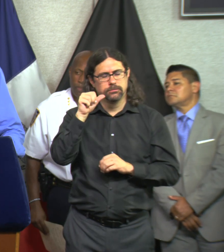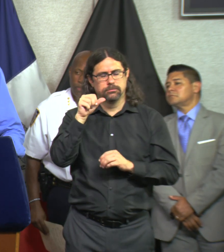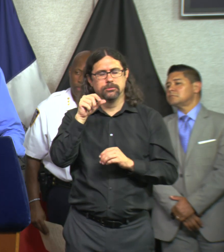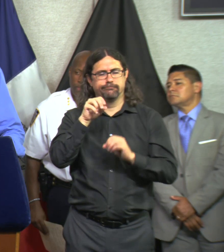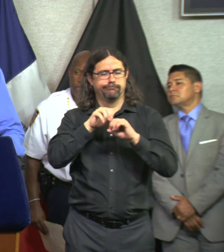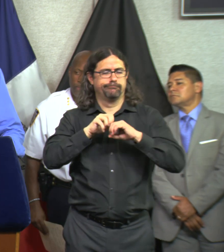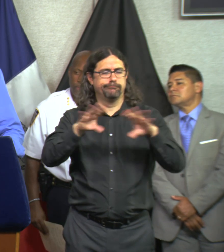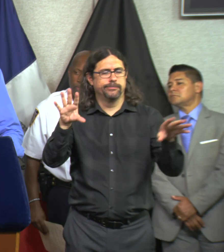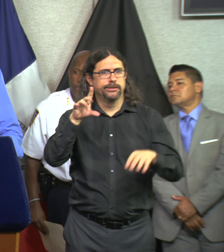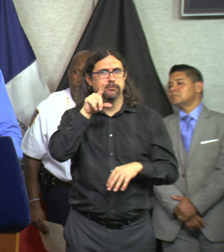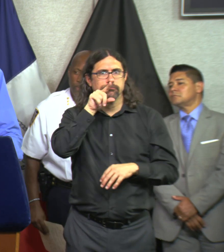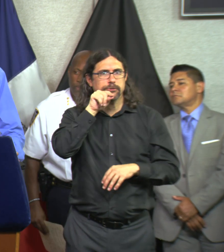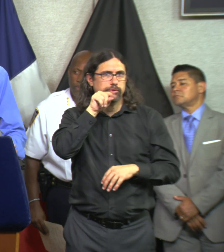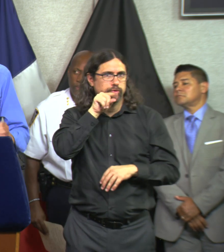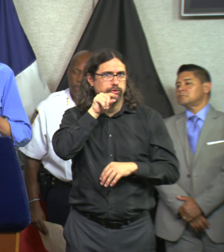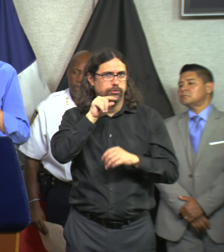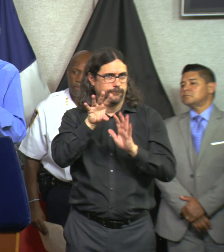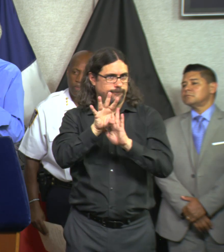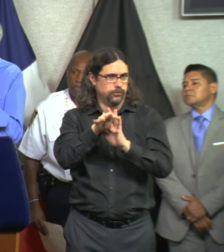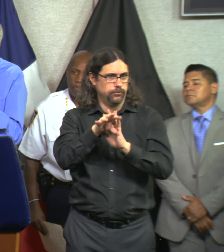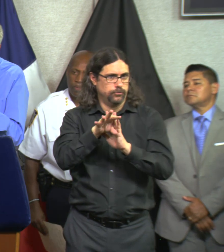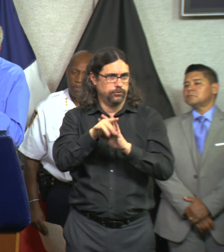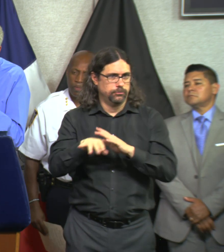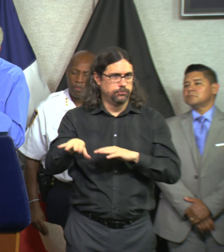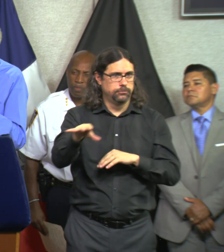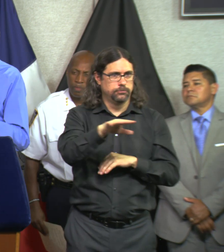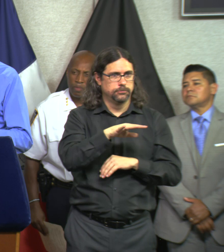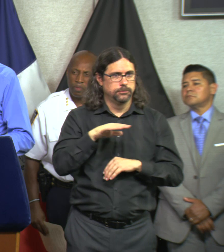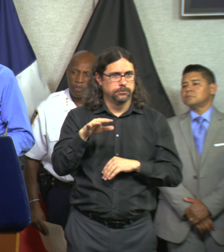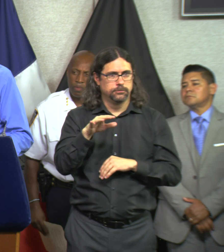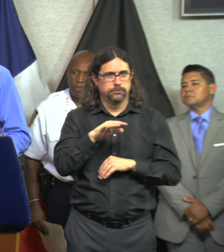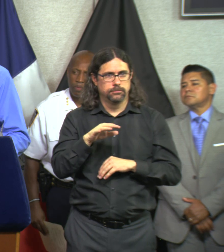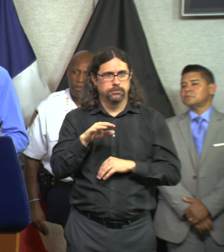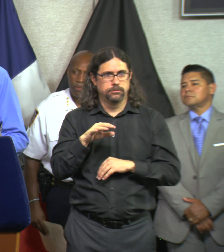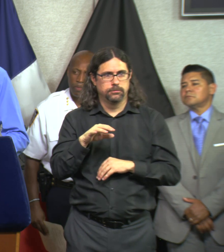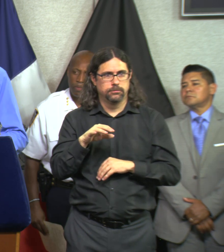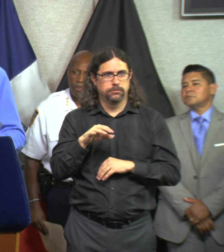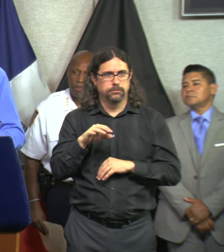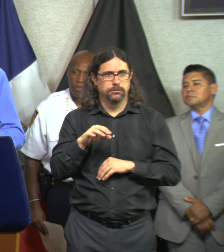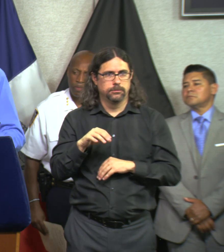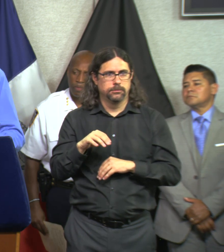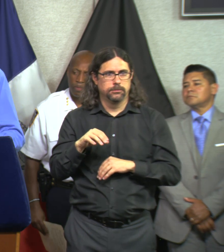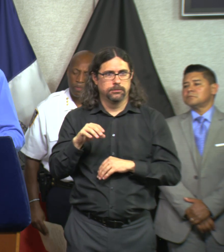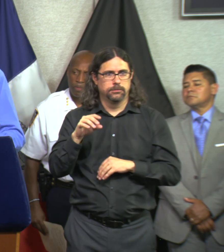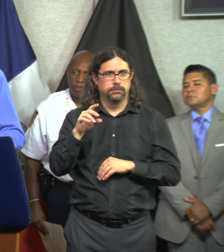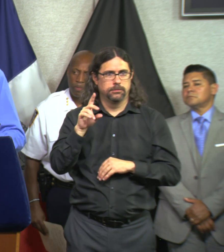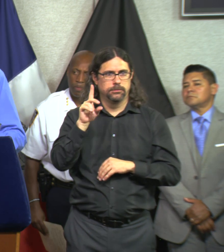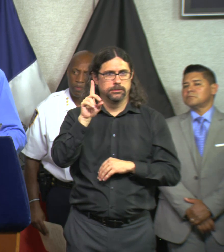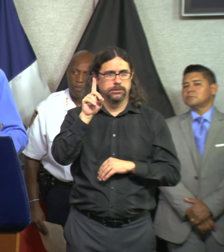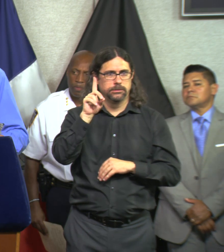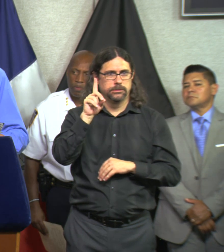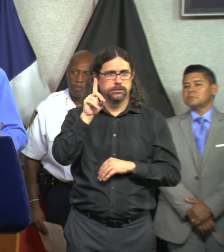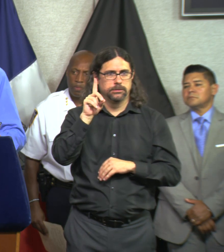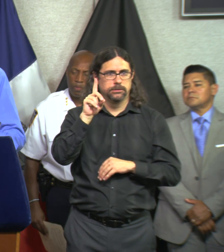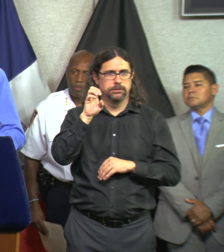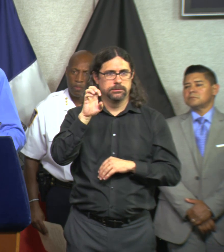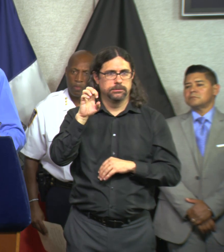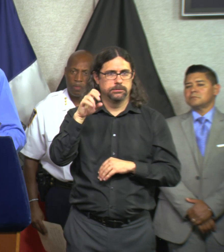the Department of Environmental Protection who called Vision Zero a joke and that pedestrians deserve to get run